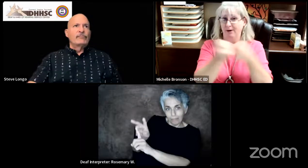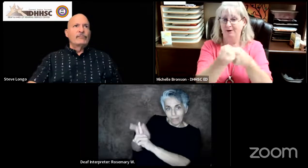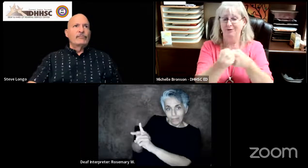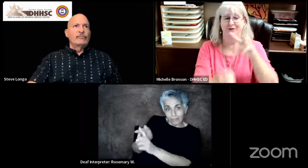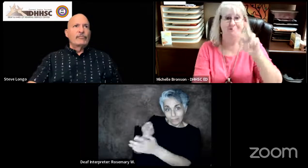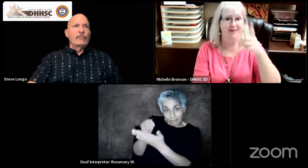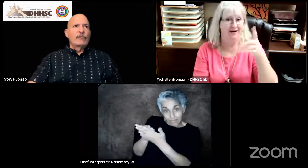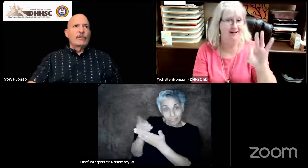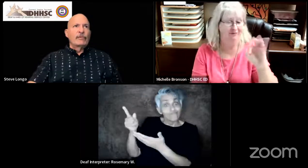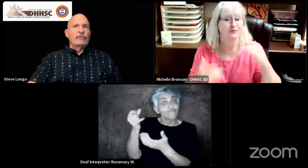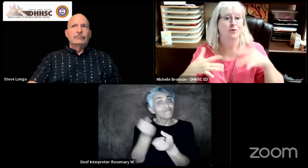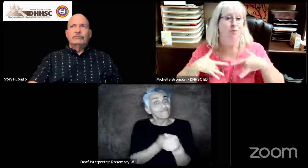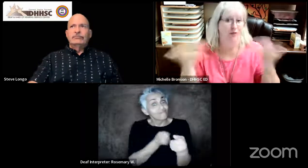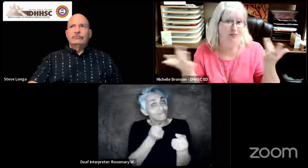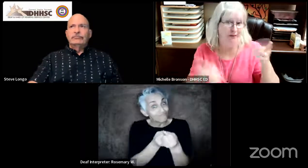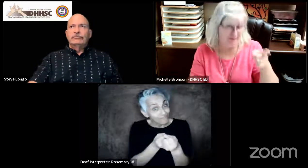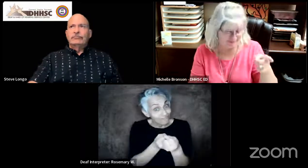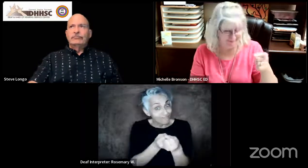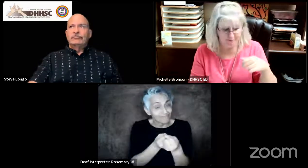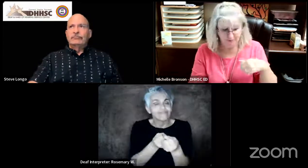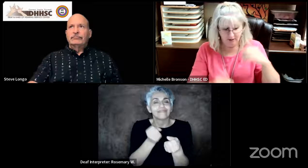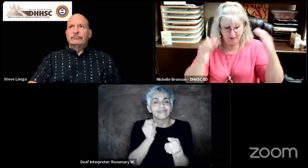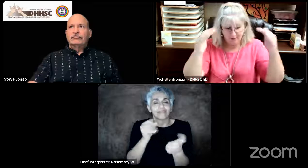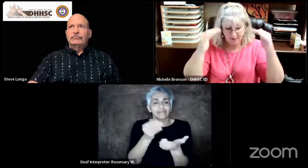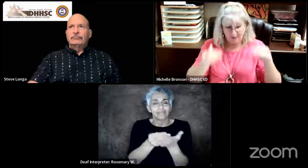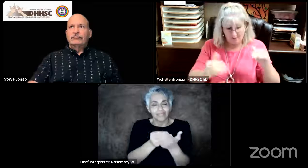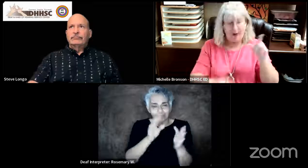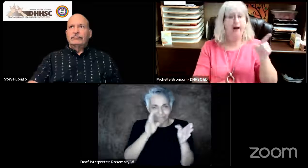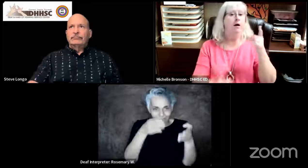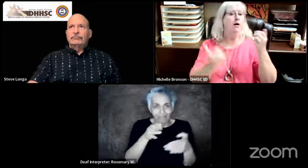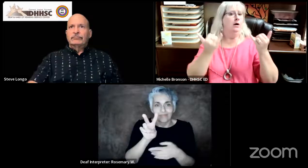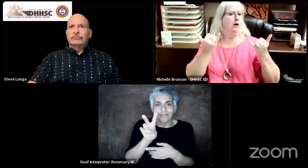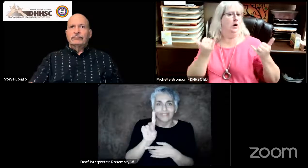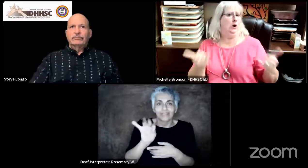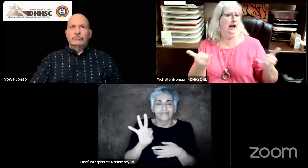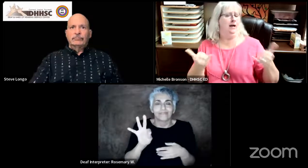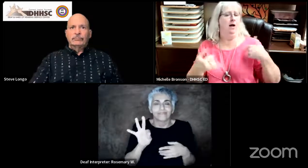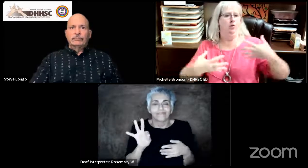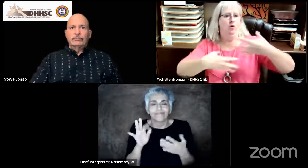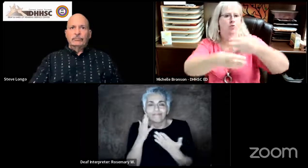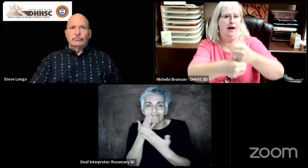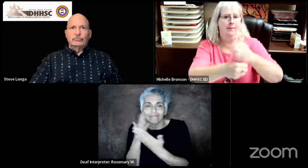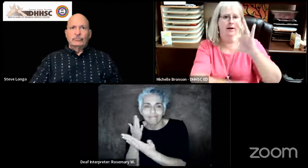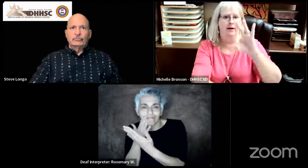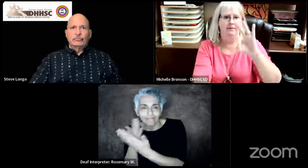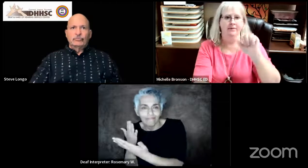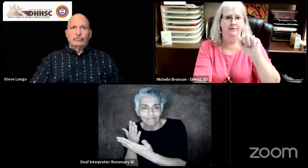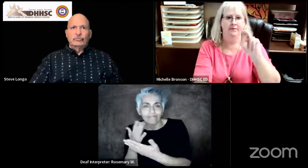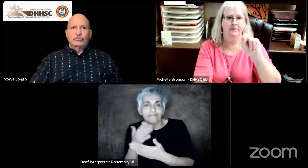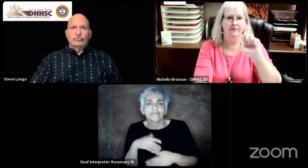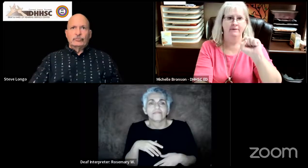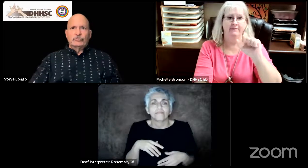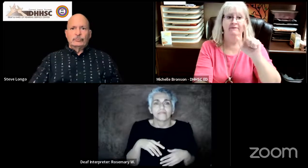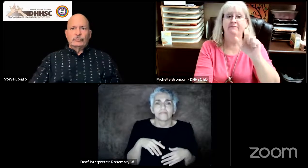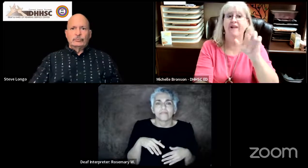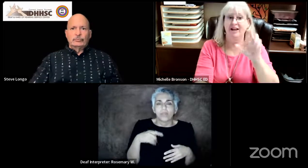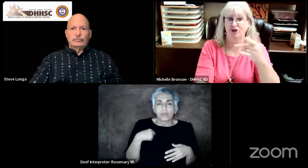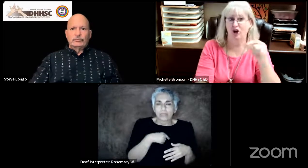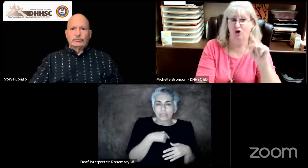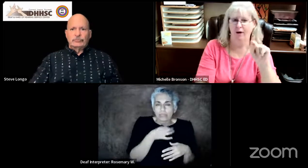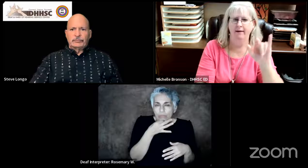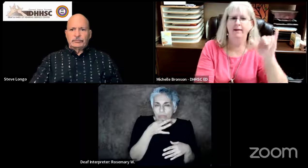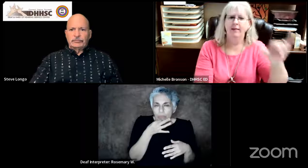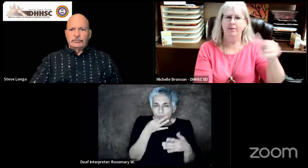were notified that we were approved for sponsorship for the VDF event, and we're very excited. We are now wrapping